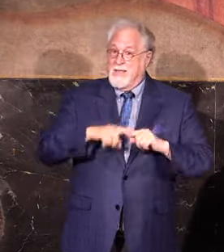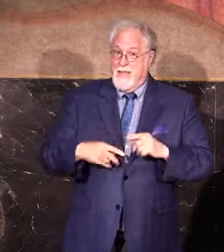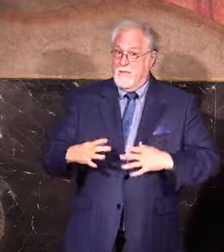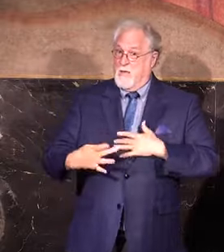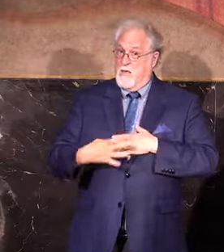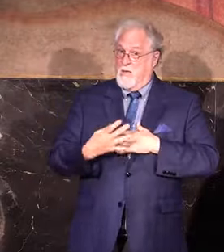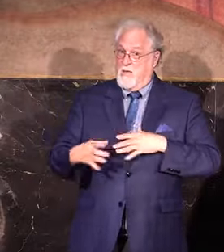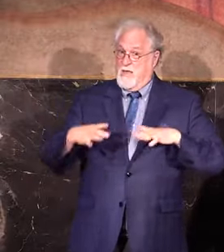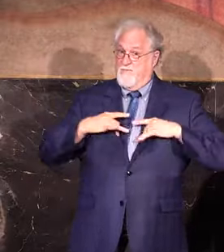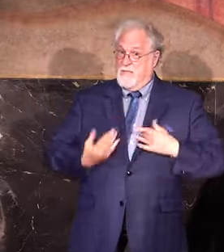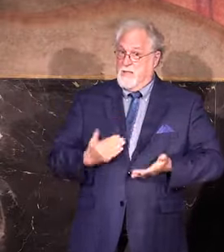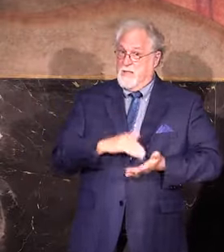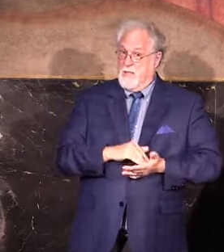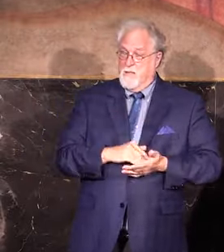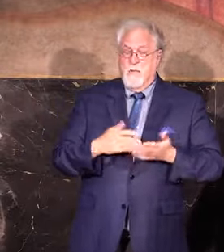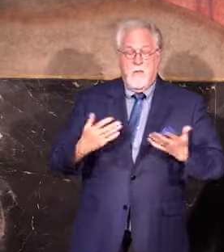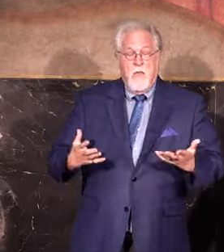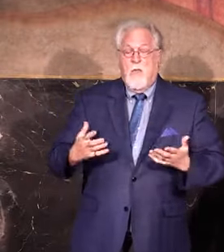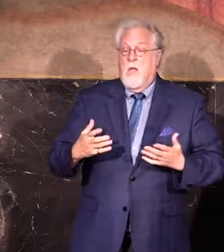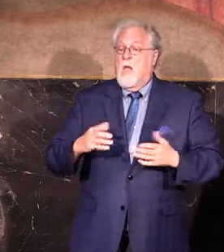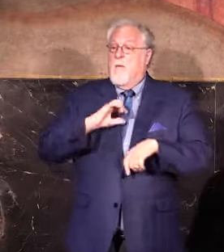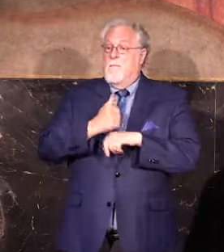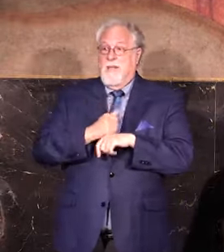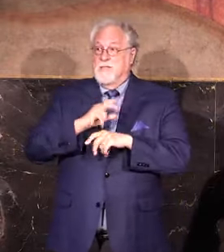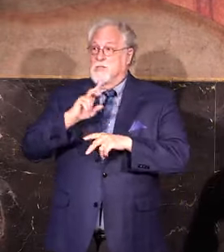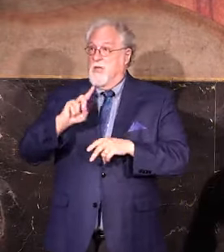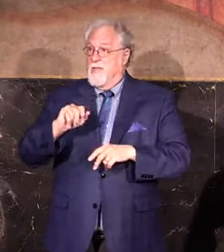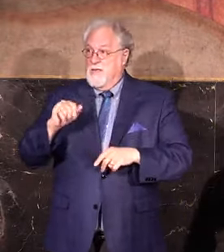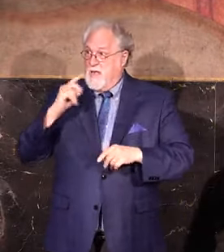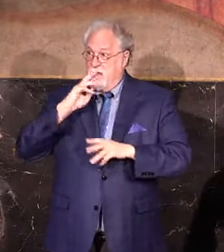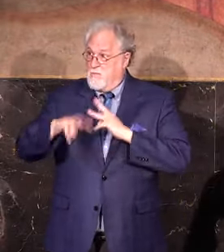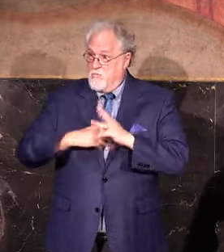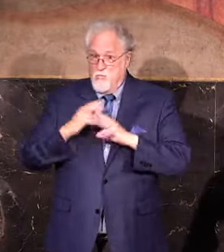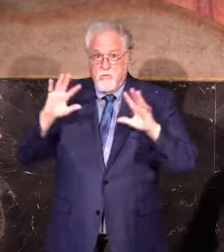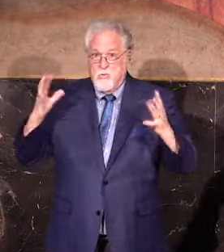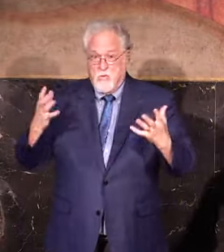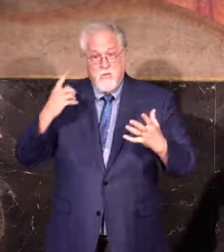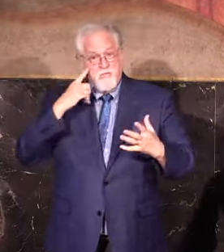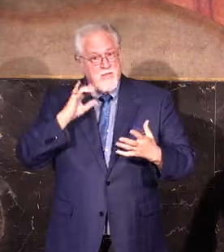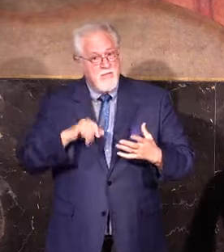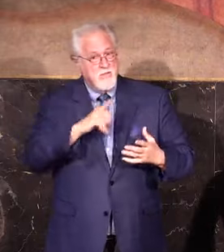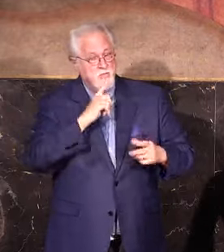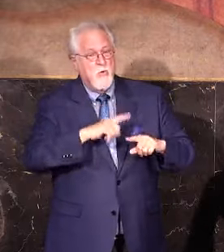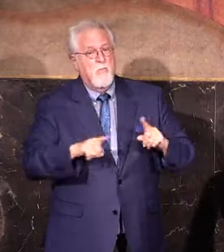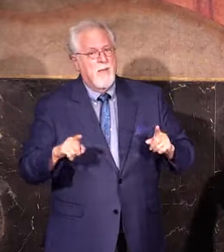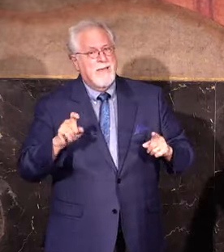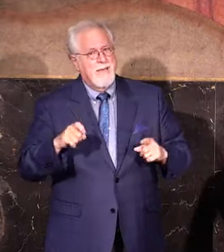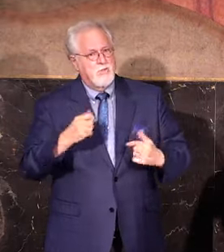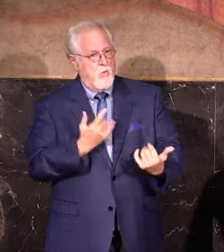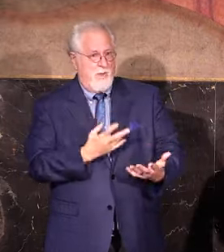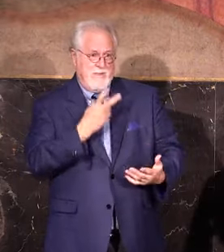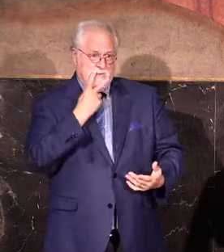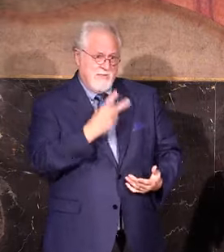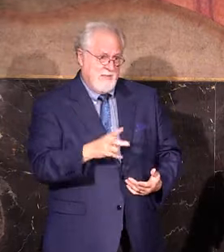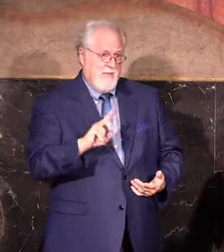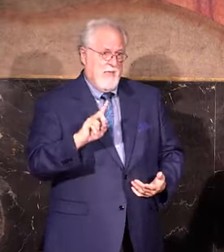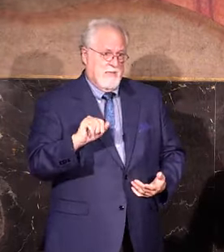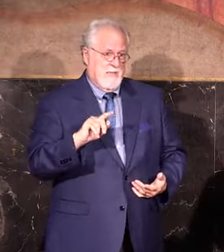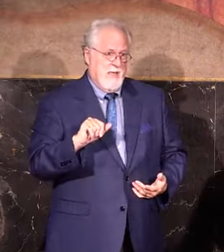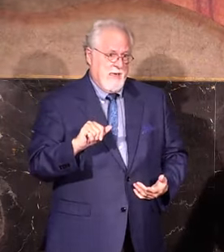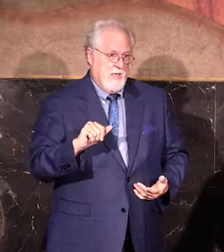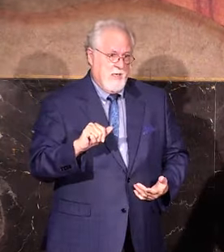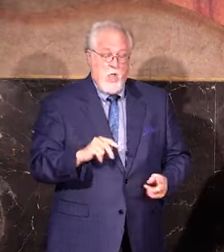term? Right now, based on the data that we look around the globe, we think that that's the case. But really, we need to wait and see those data come in. So I think